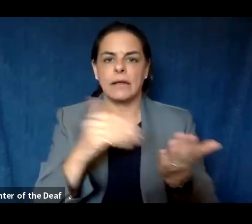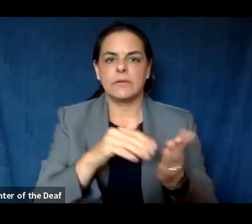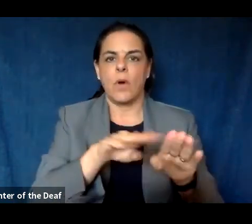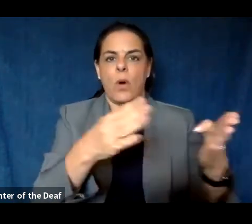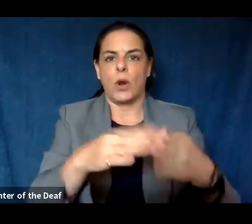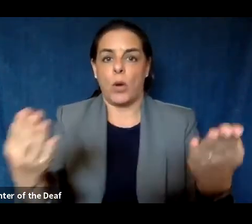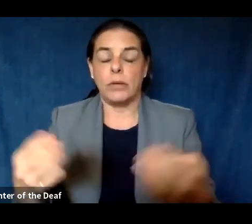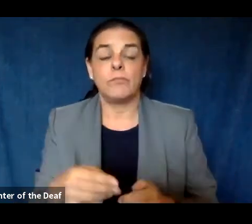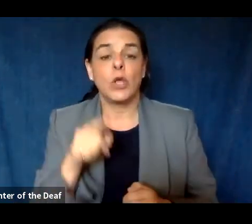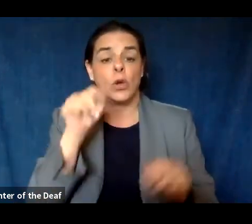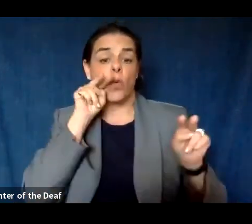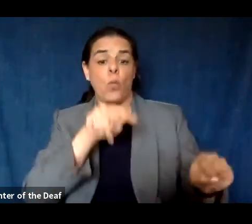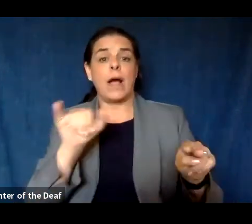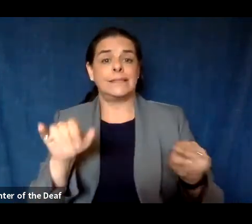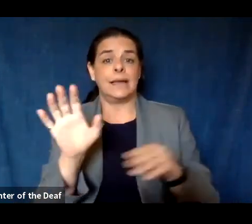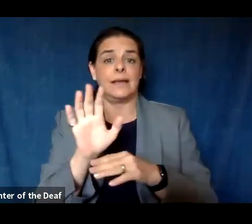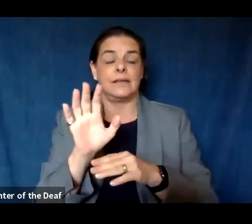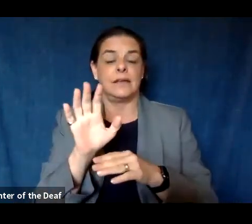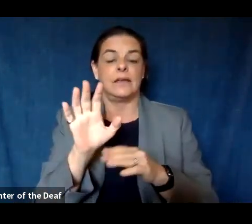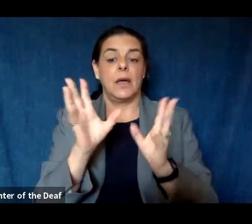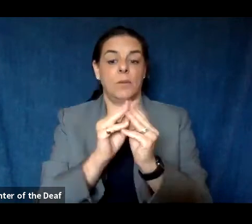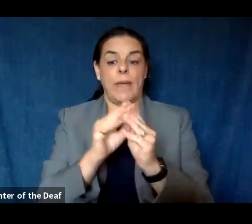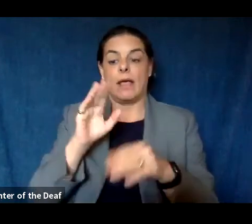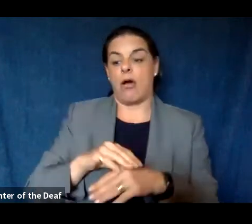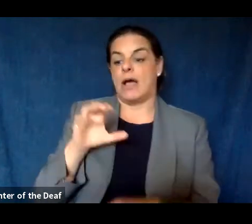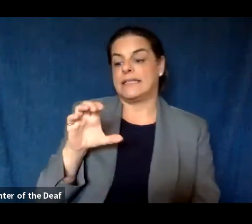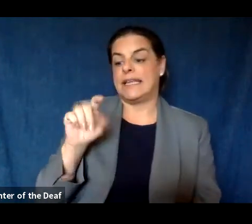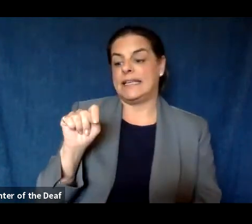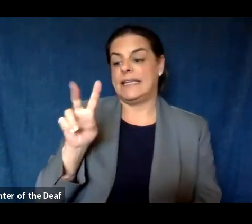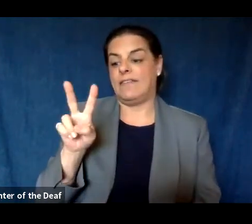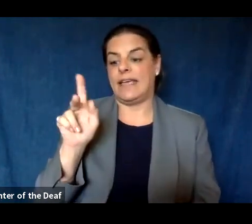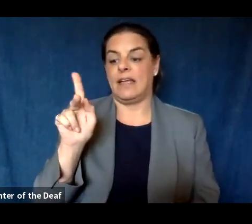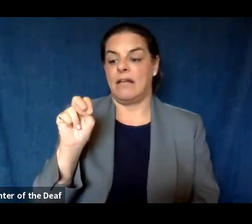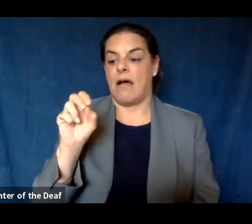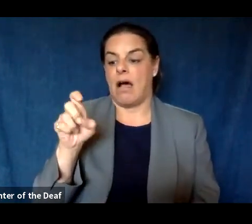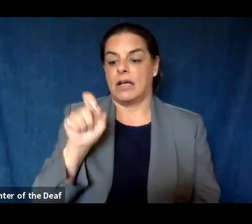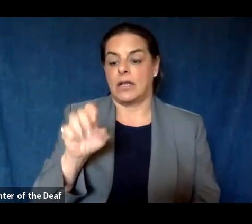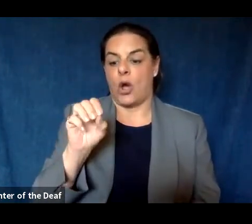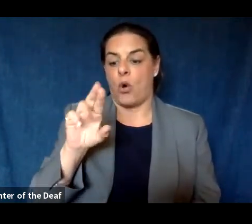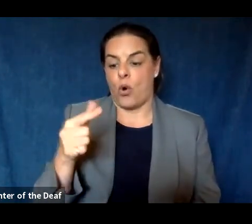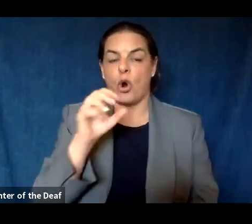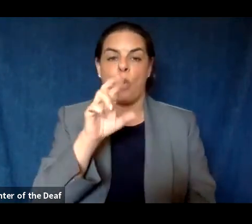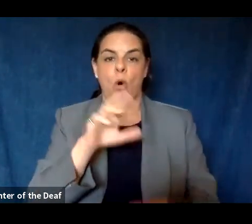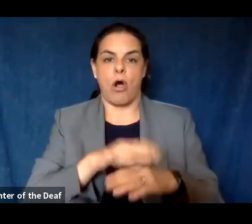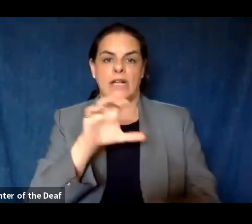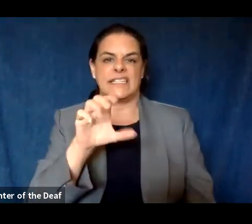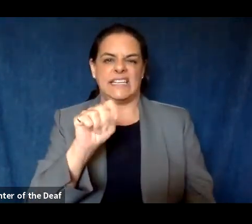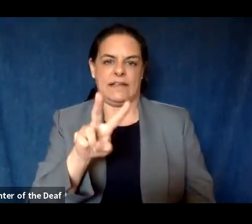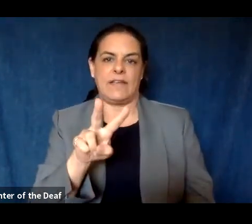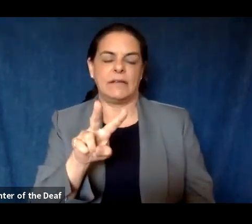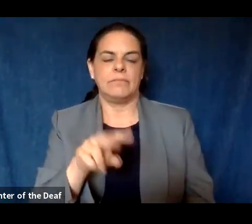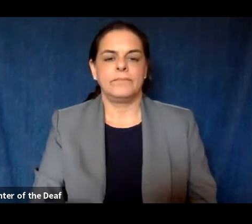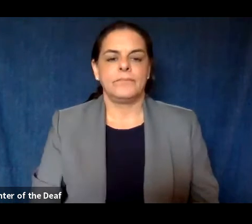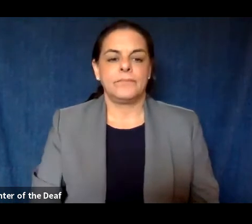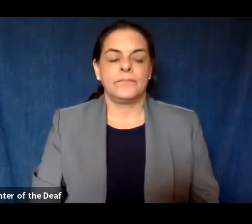community television or streamed at ctvknox.org. Now I'll open it up for questions. All right, any questions, please go ahead